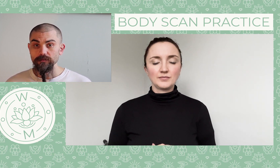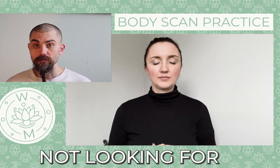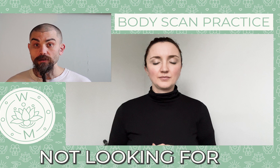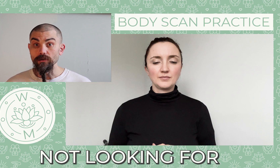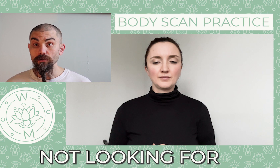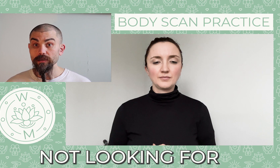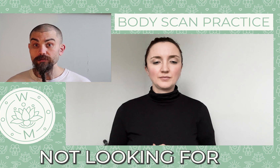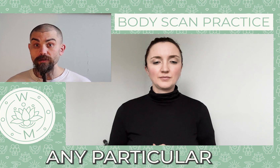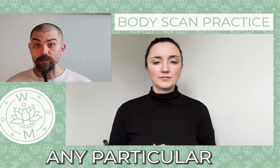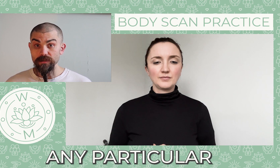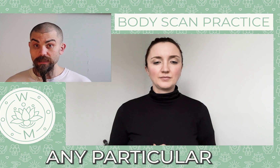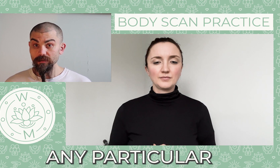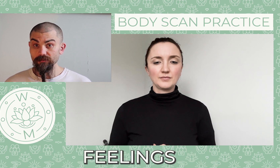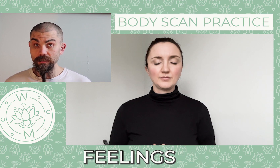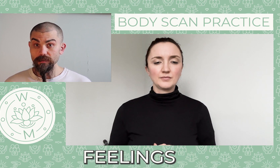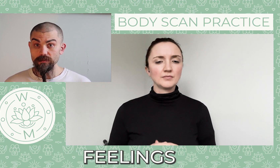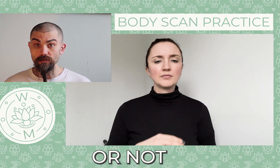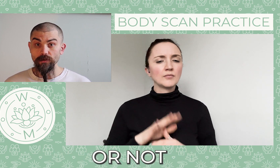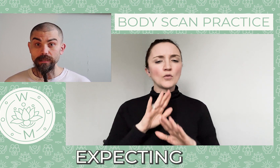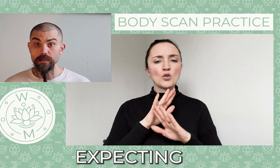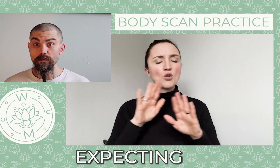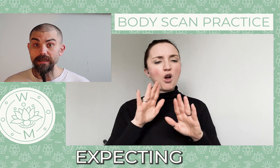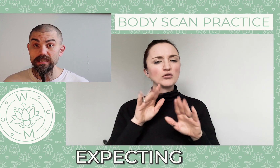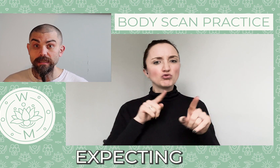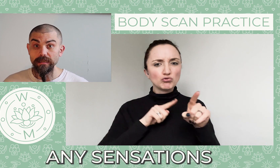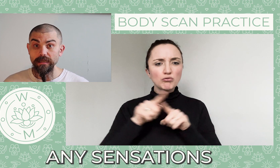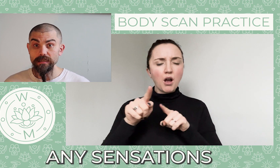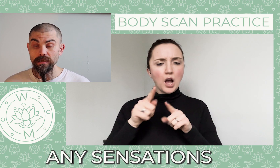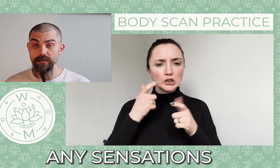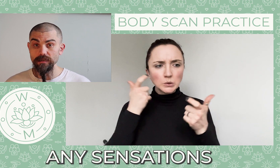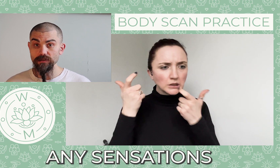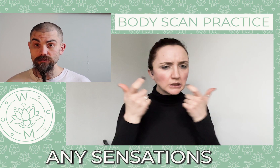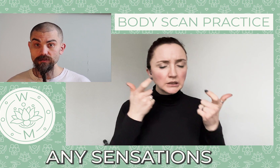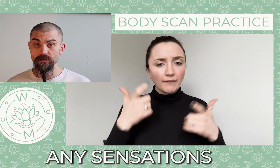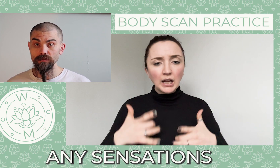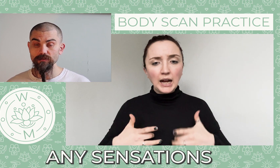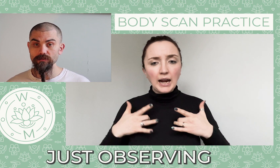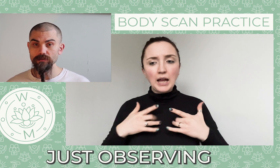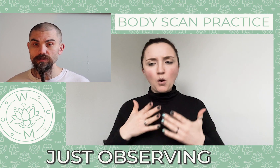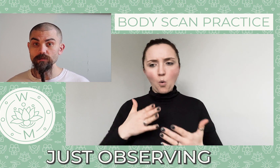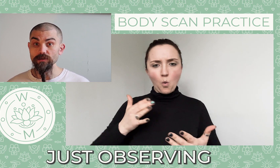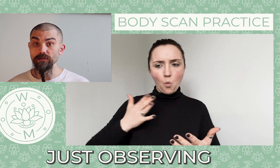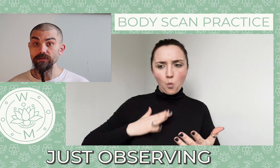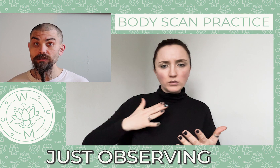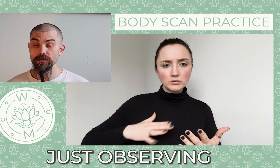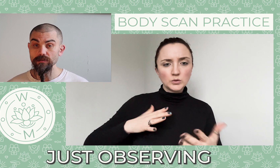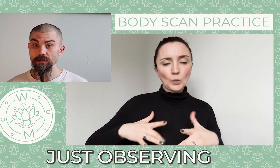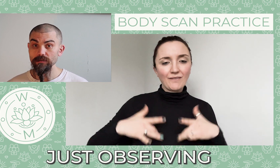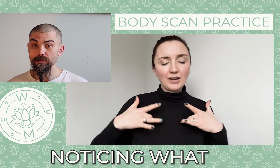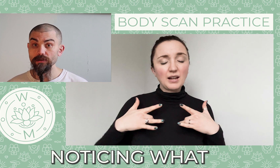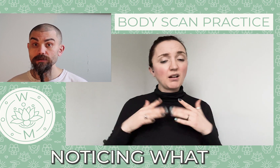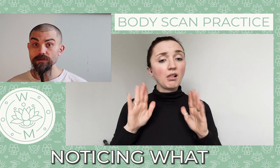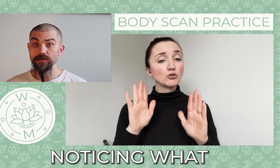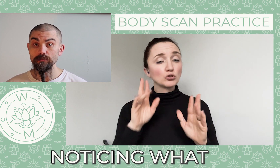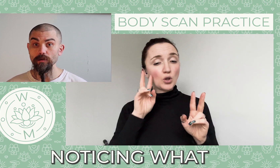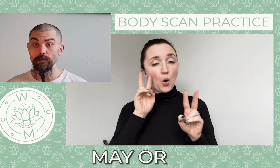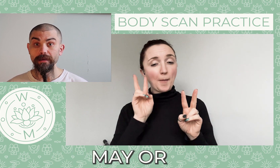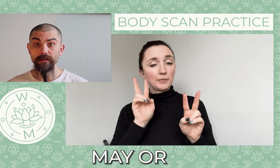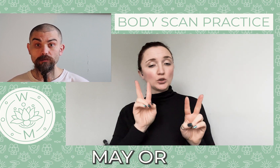Not looking for any particular feelings or not expecting any sensations, just observing, noticing what may or what